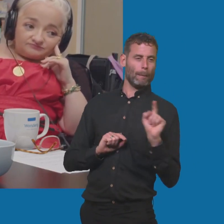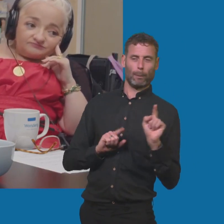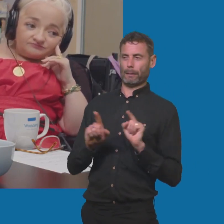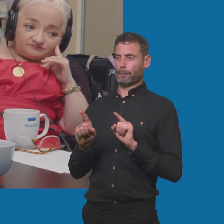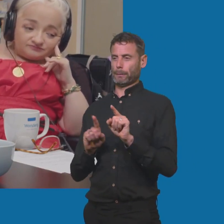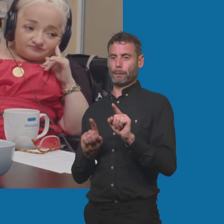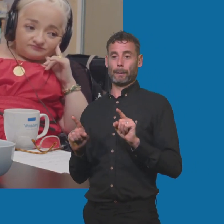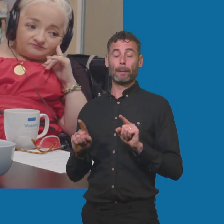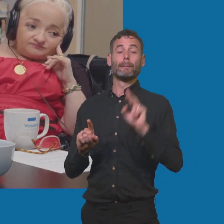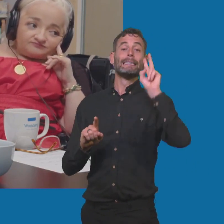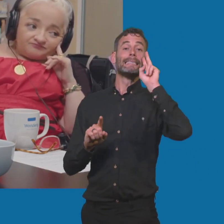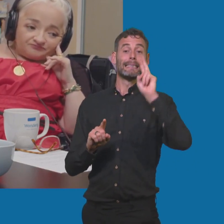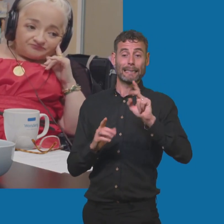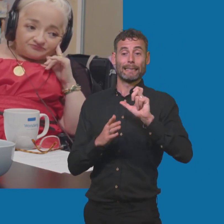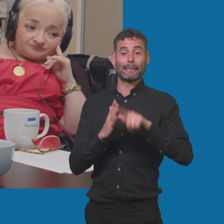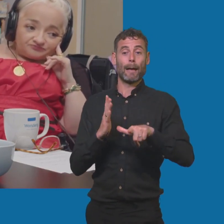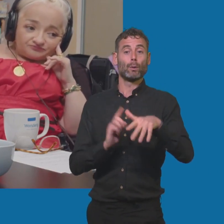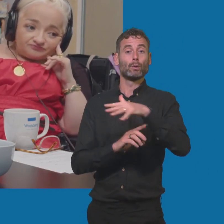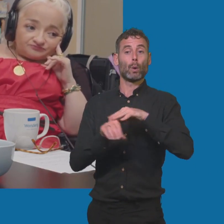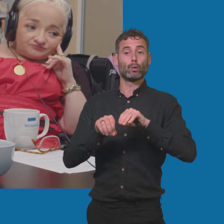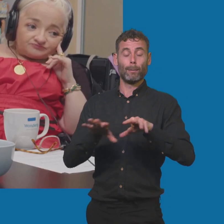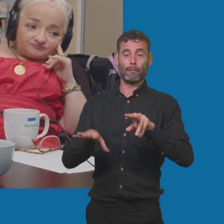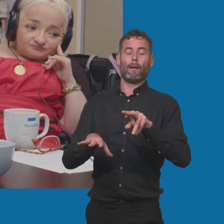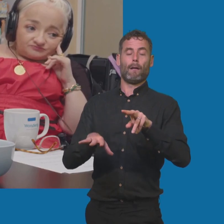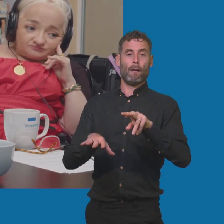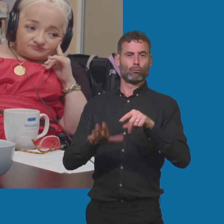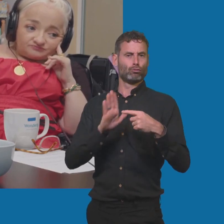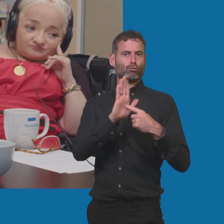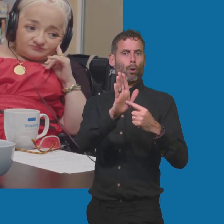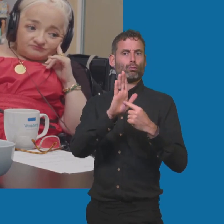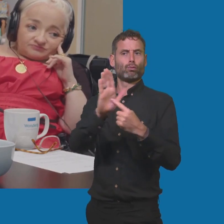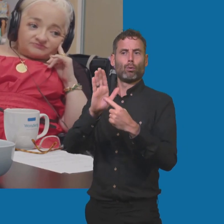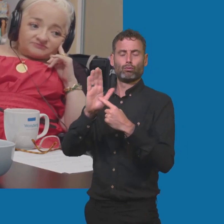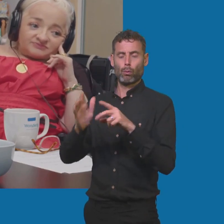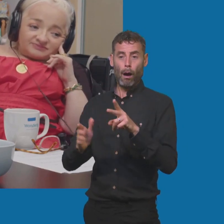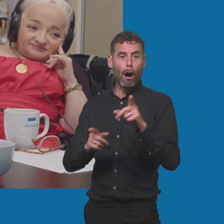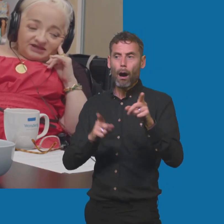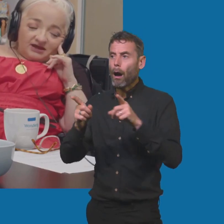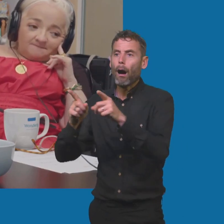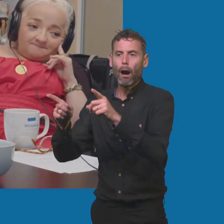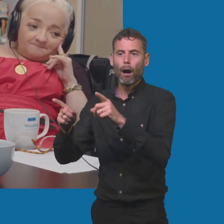to look up to and then when you actually do see it, it's like, I'm not one of them. Yeah.